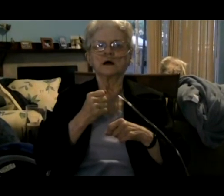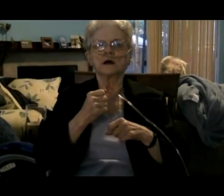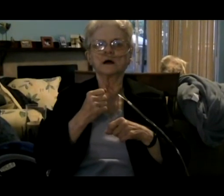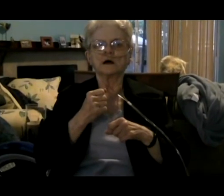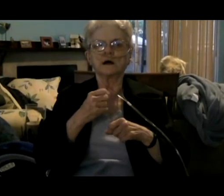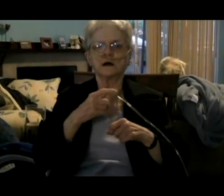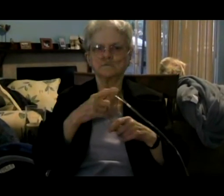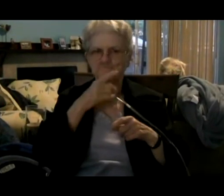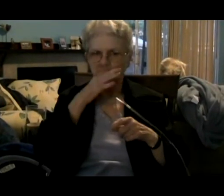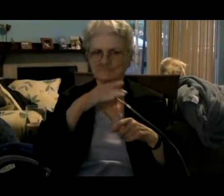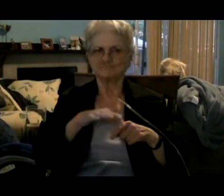for about a year.